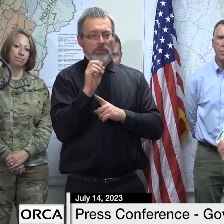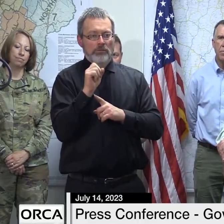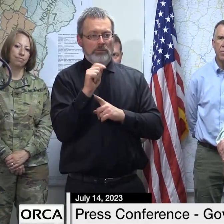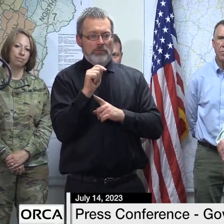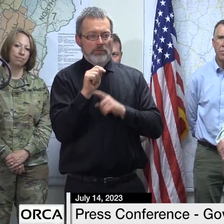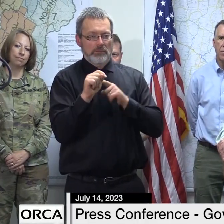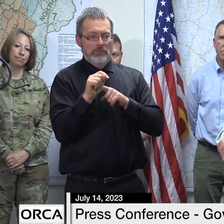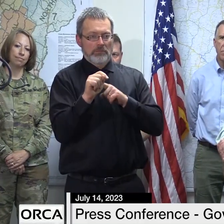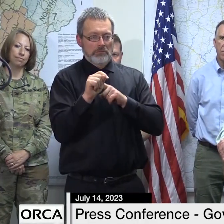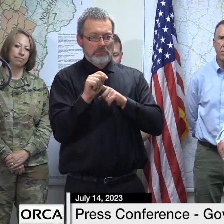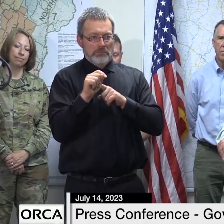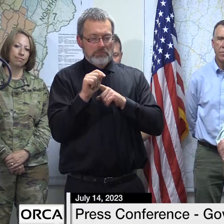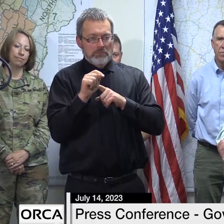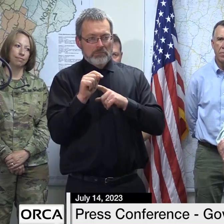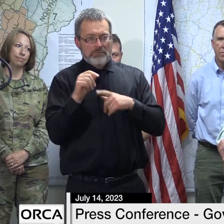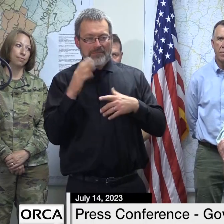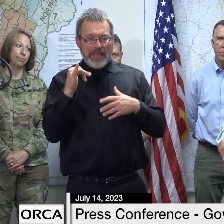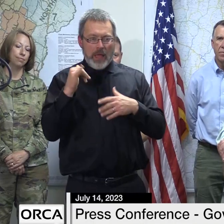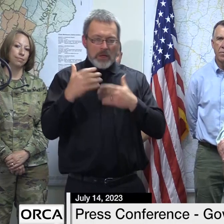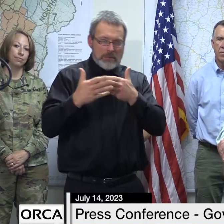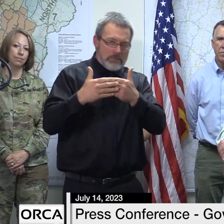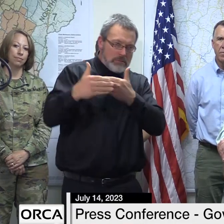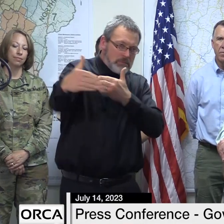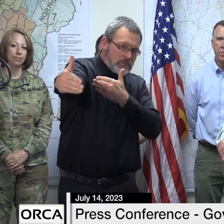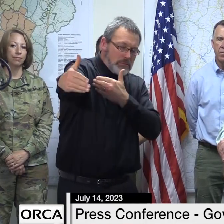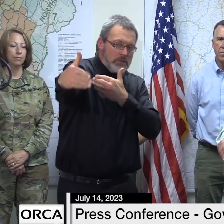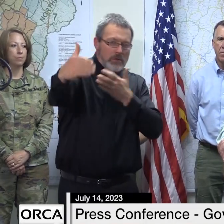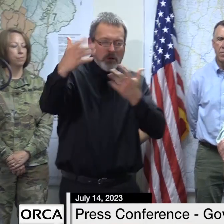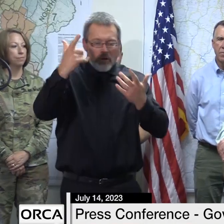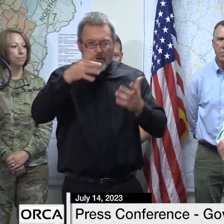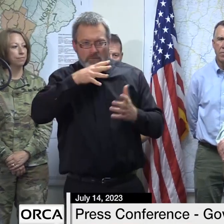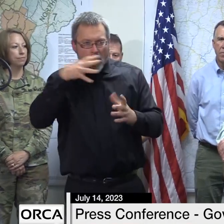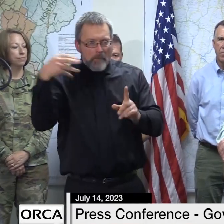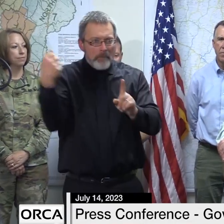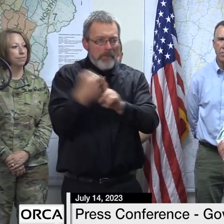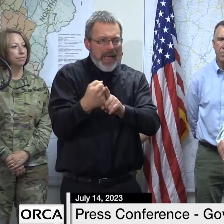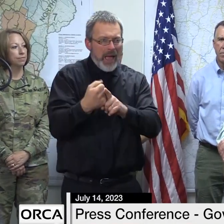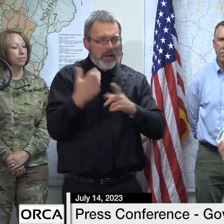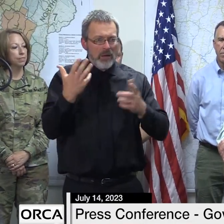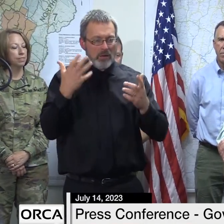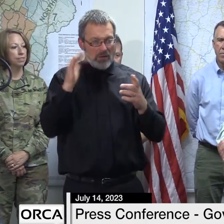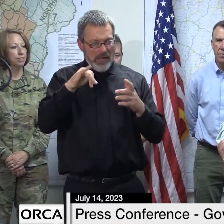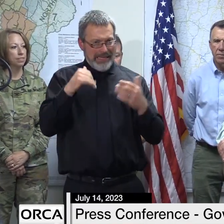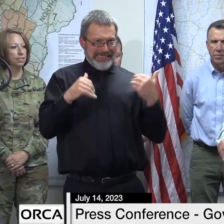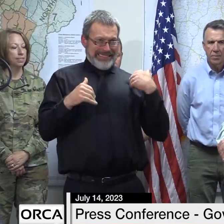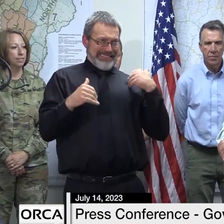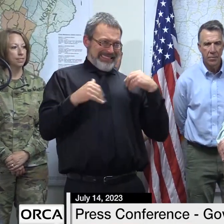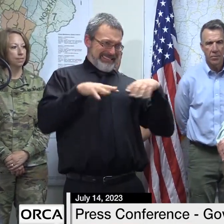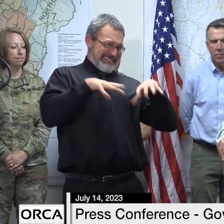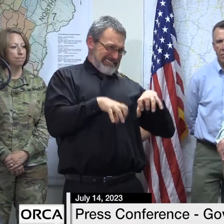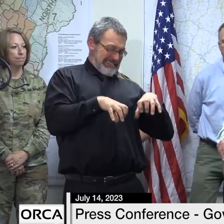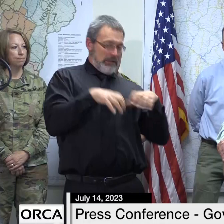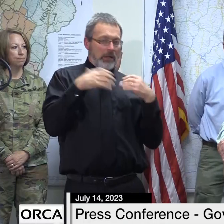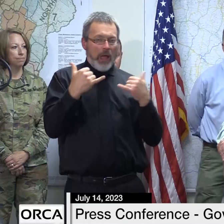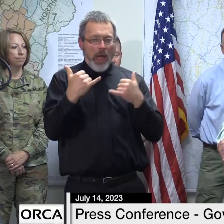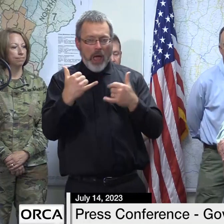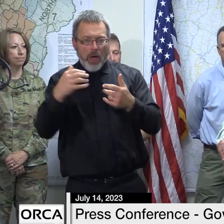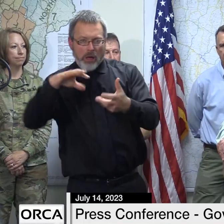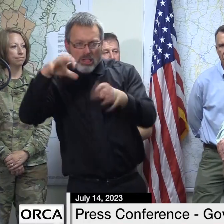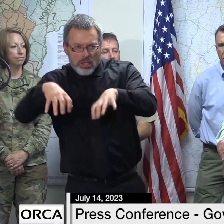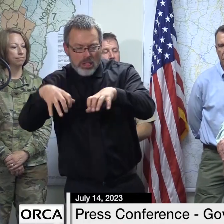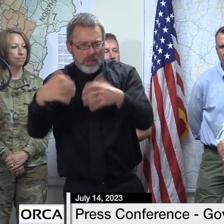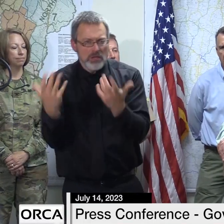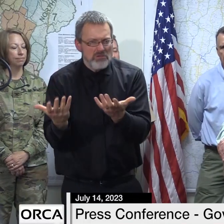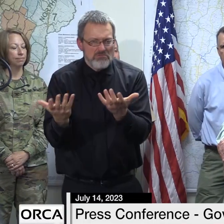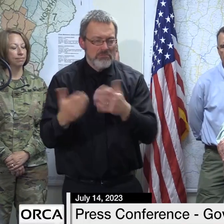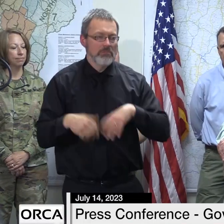farm viability in Vermont with these two major events? Well, it's too early to tell, but I know there's a lot of